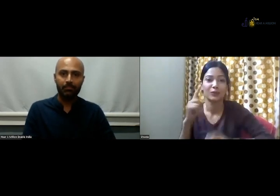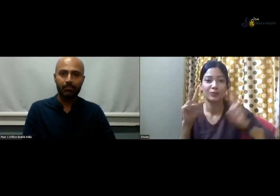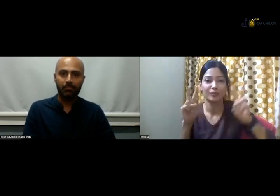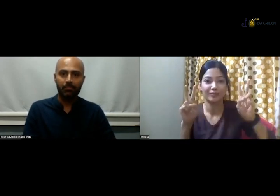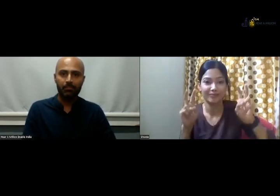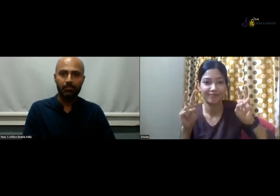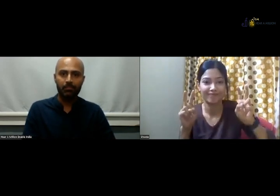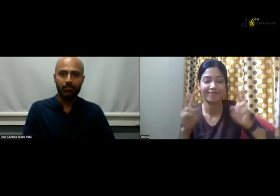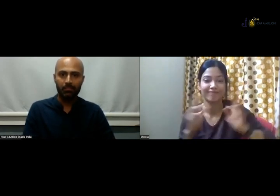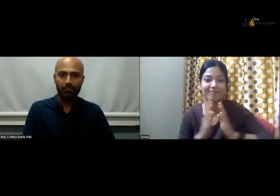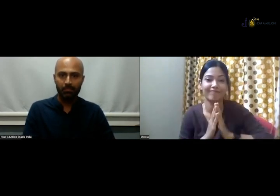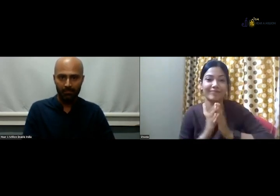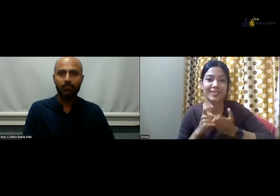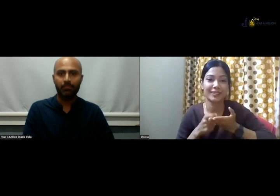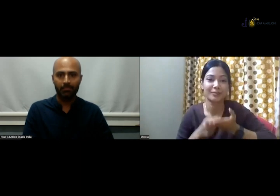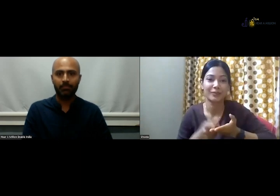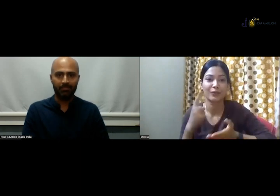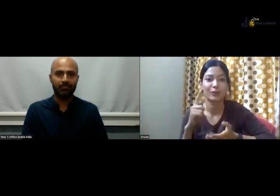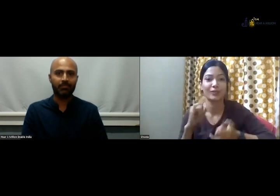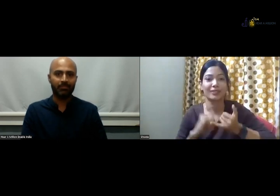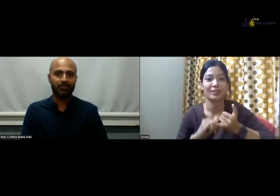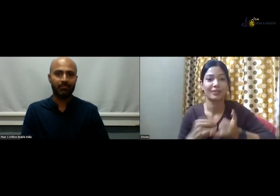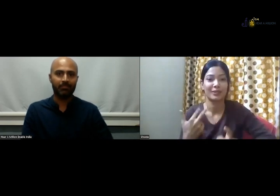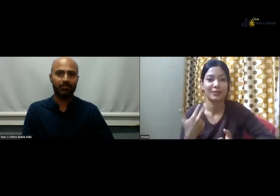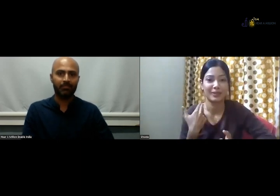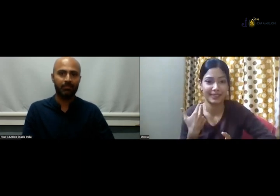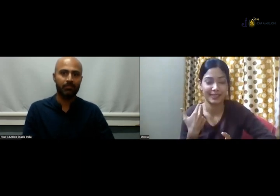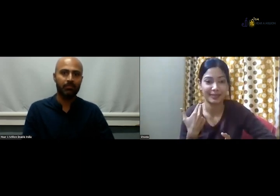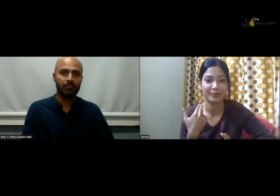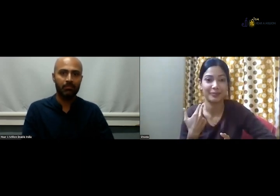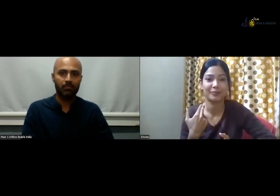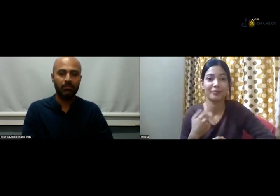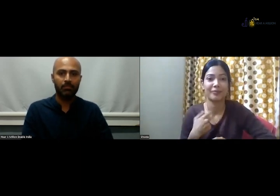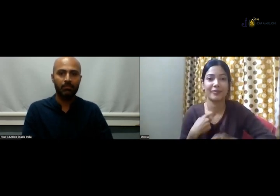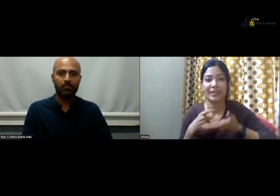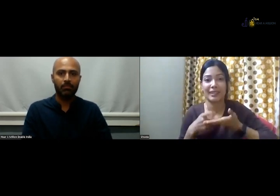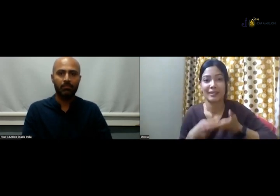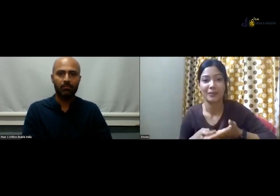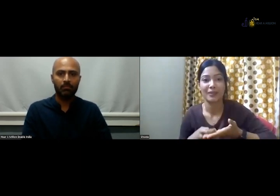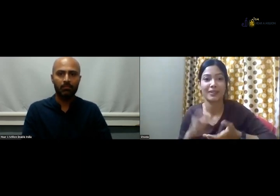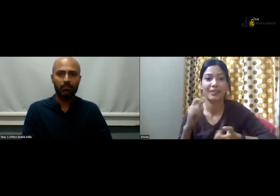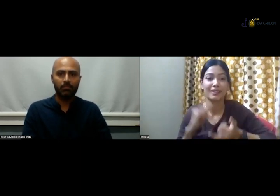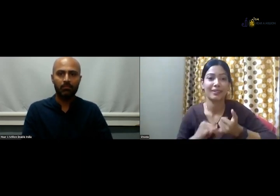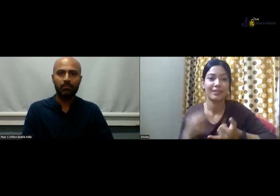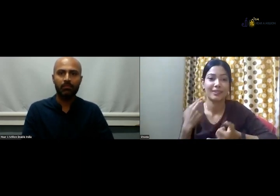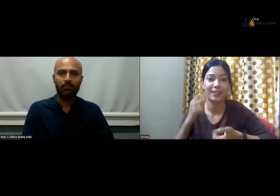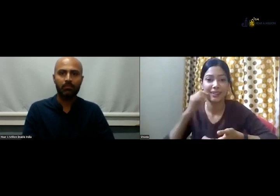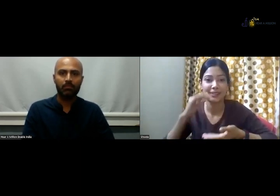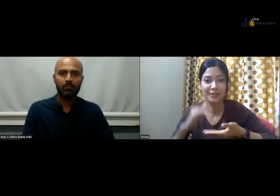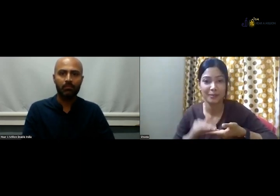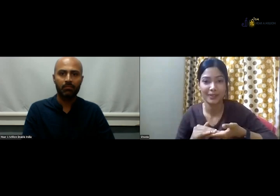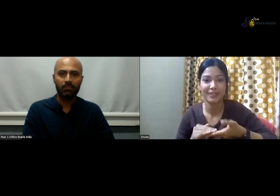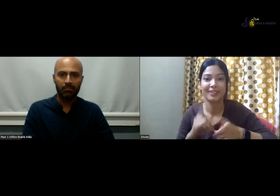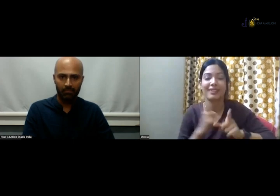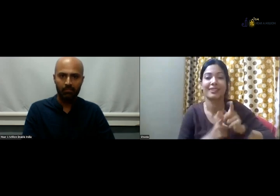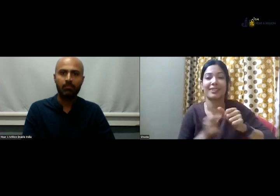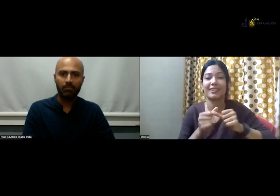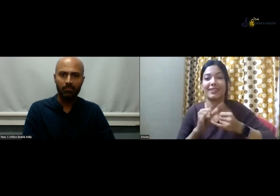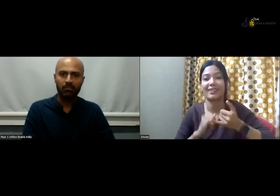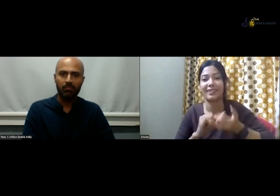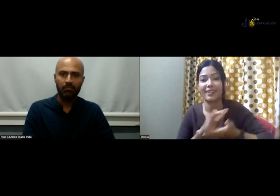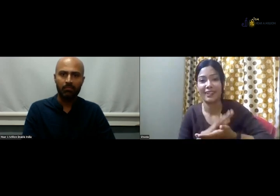minutes. Shweta here. She says, "Thank you for having me here, and I pay my respects and prayer